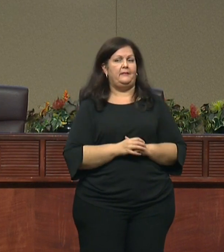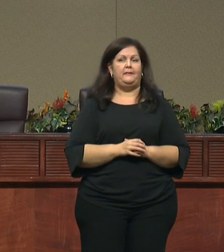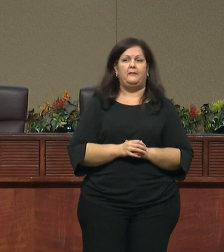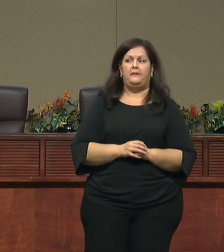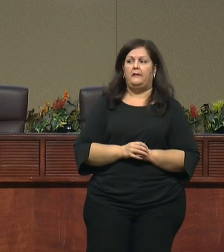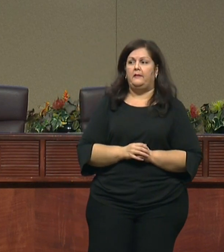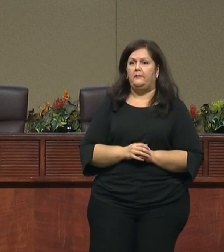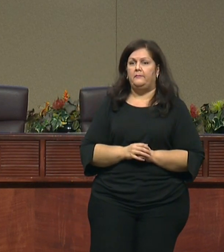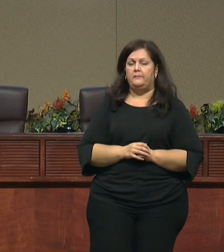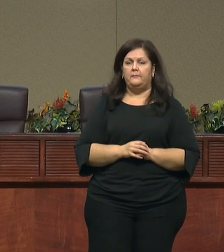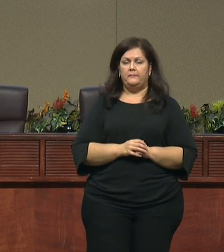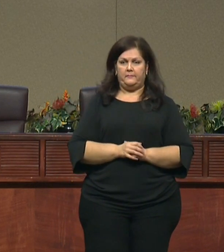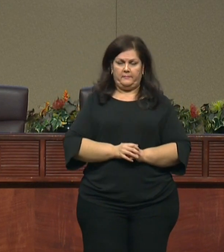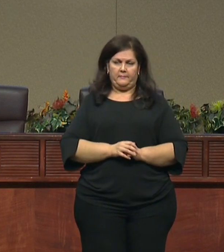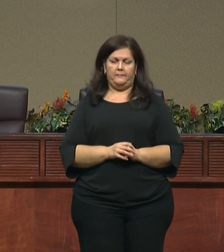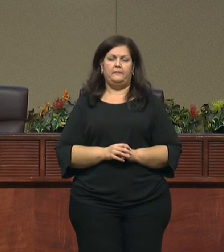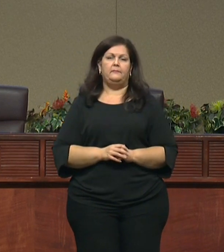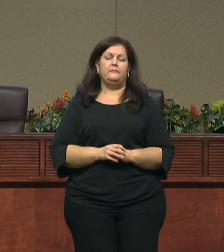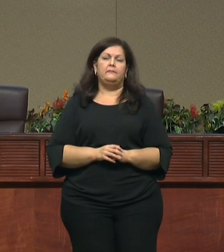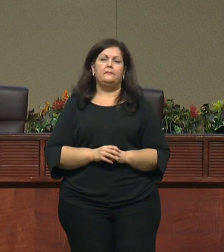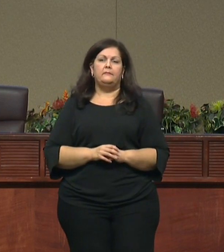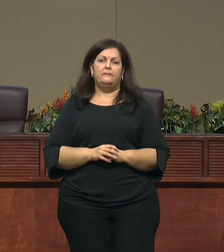masks?